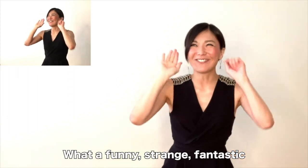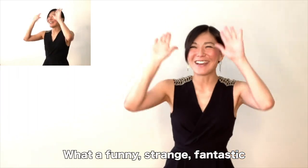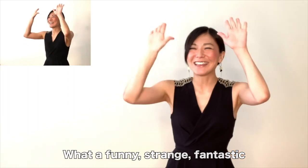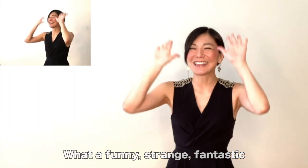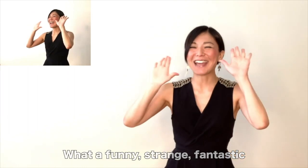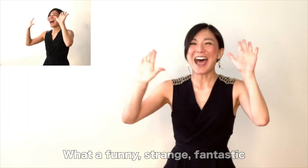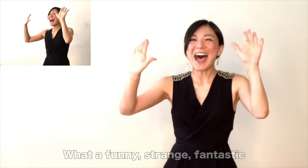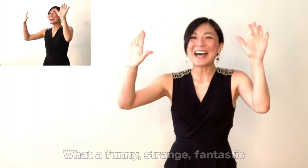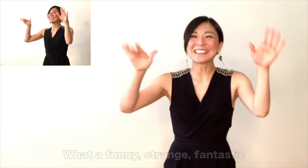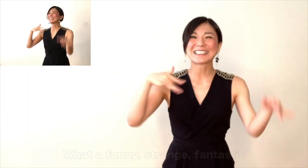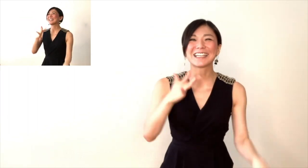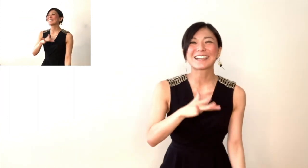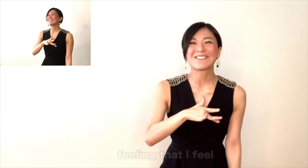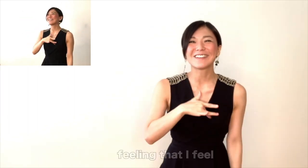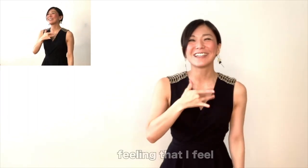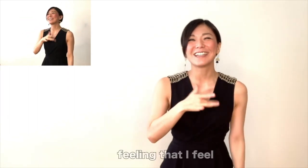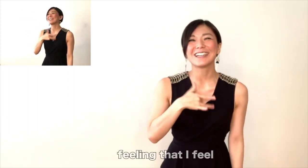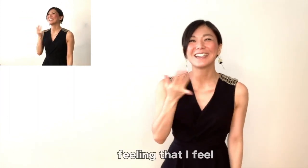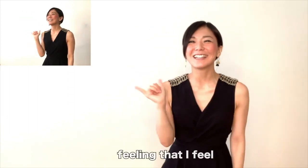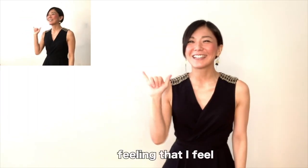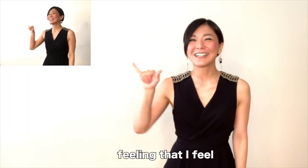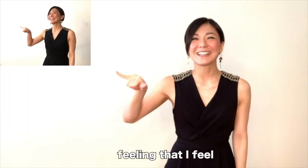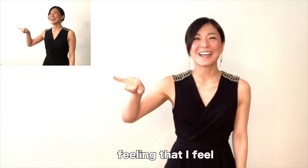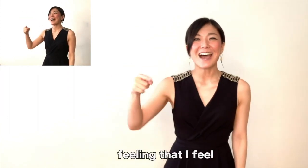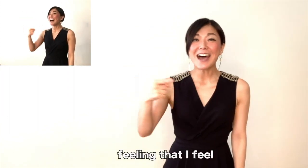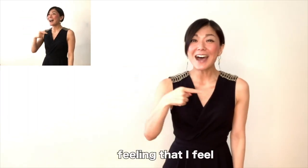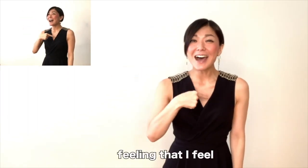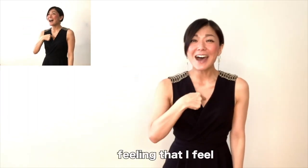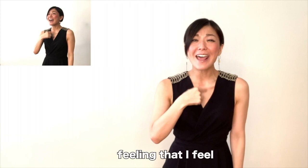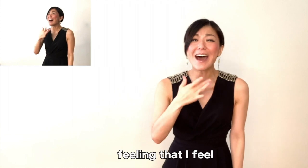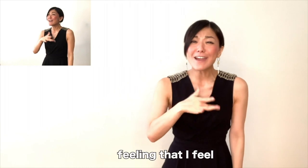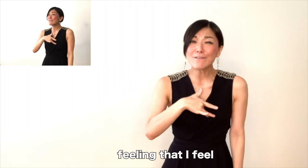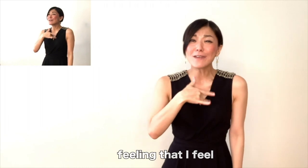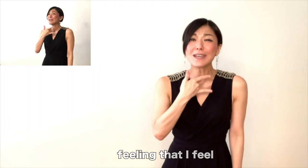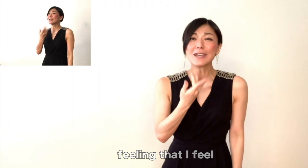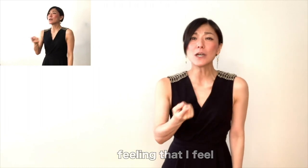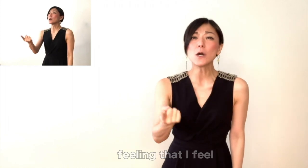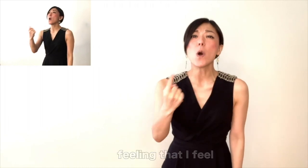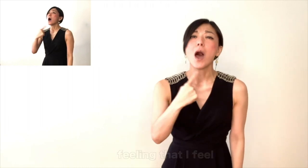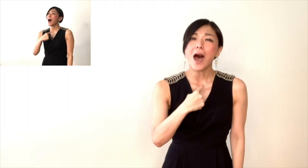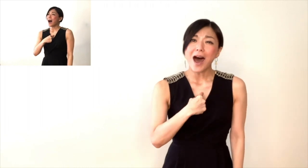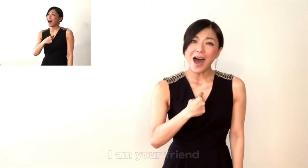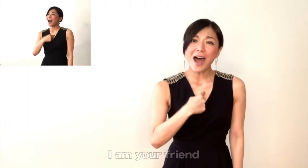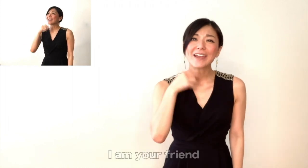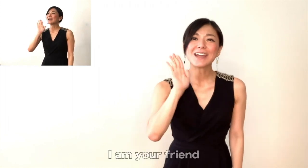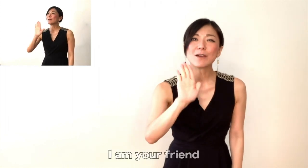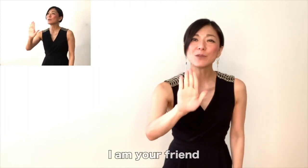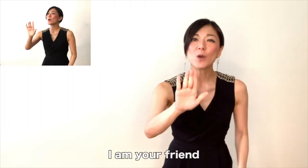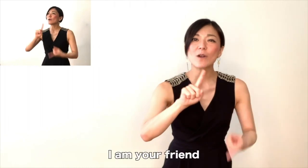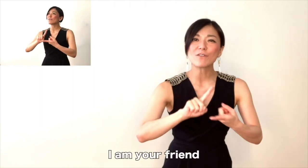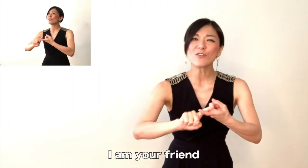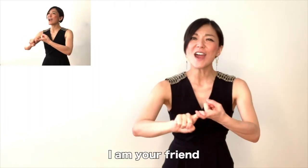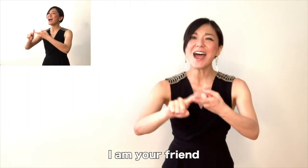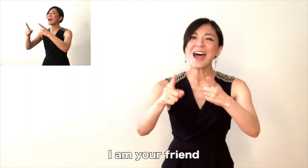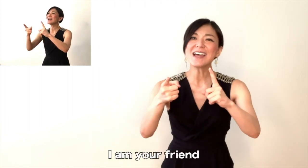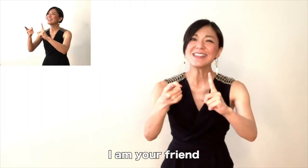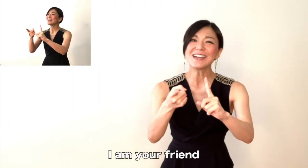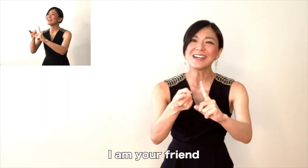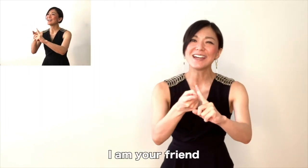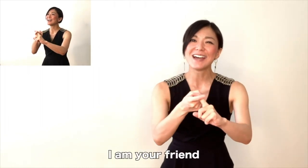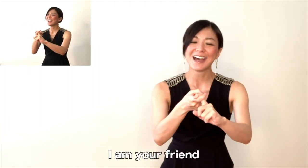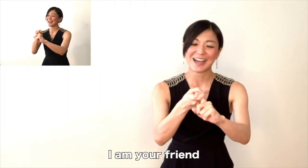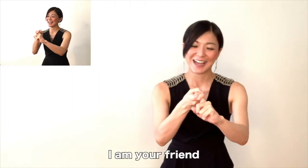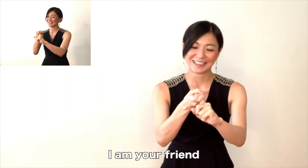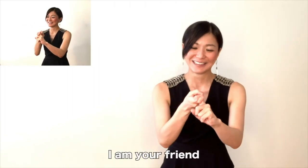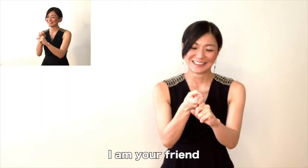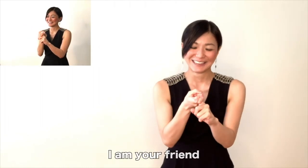strange, fantastic feeling that I feel I am your friend